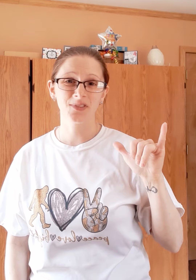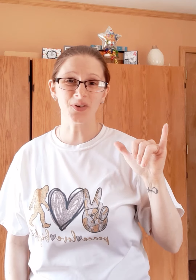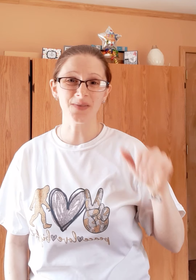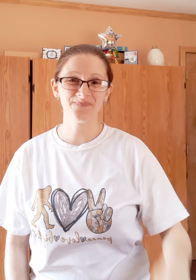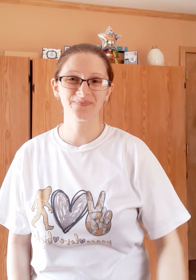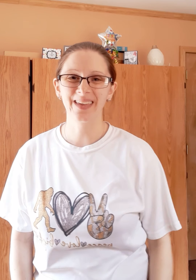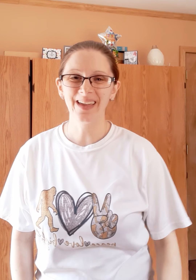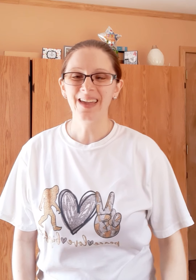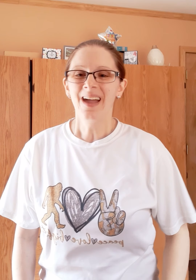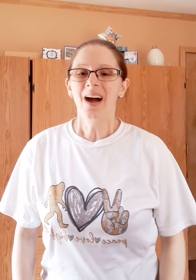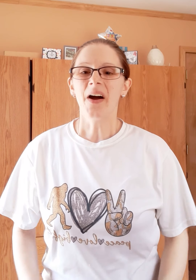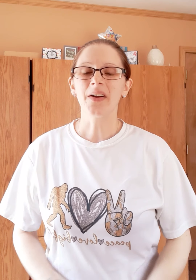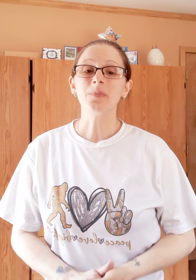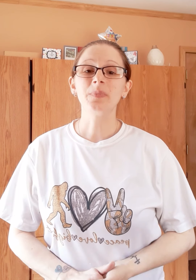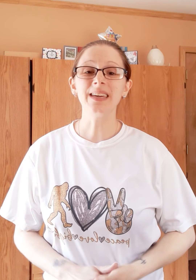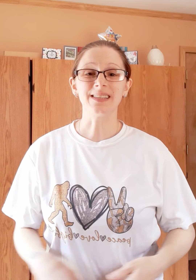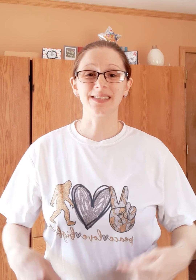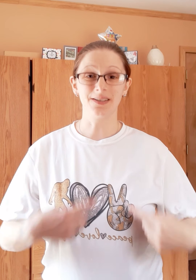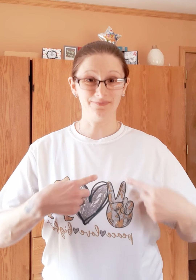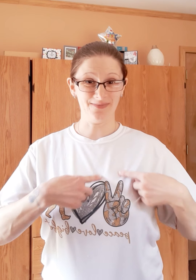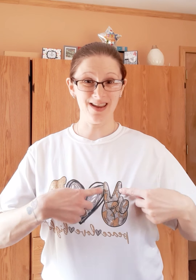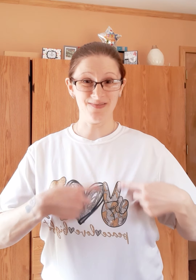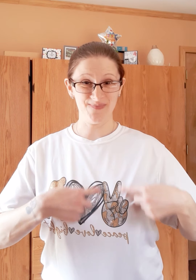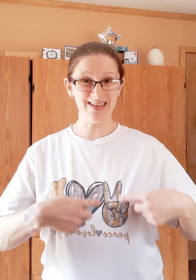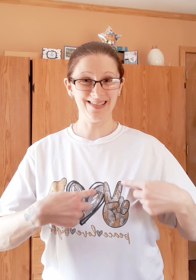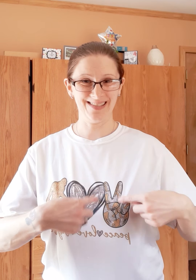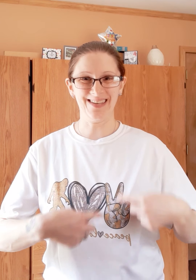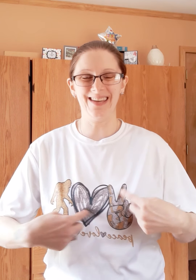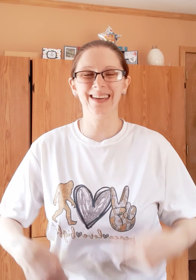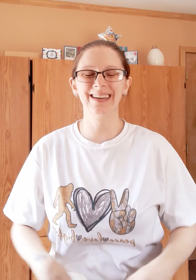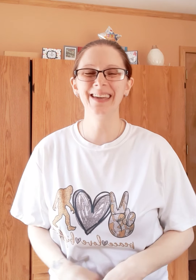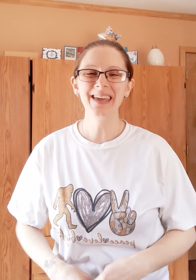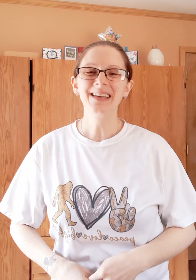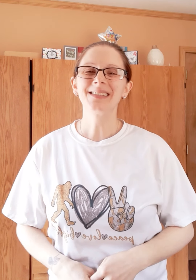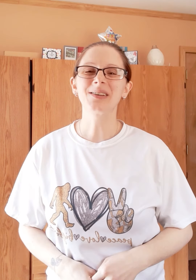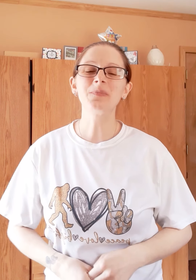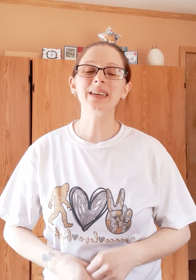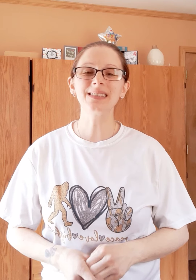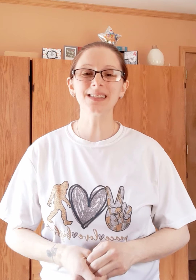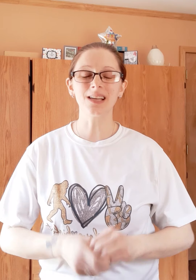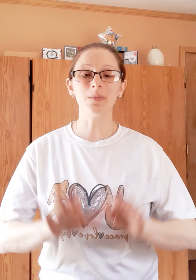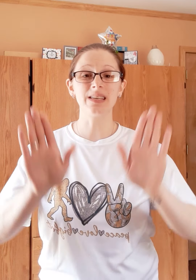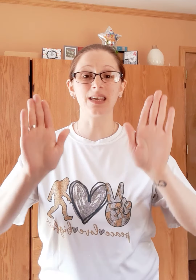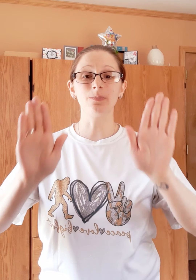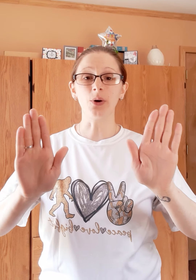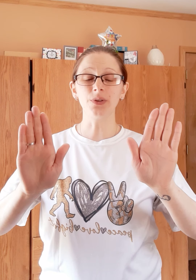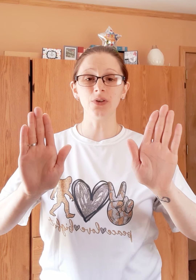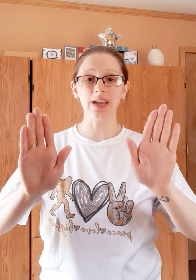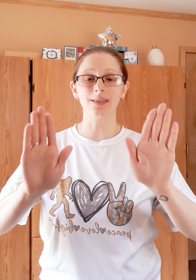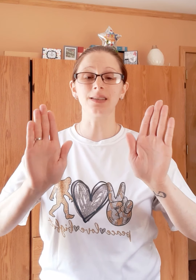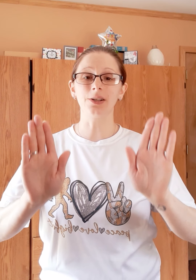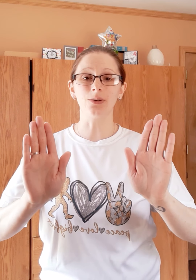joy. All right, peace. Right here, peace. So peace is done by taking both of your hands in a closed